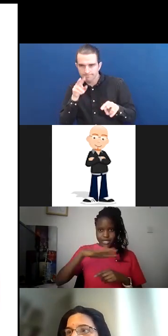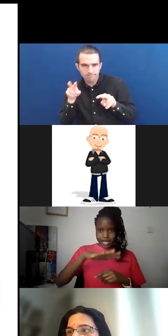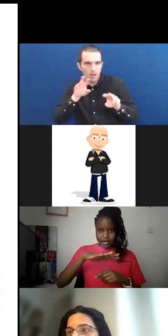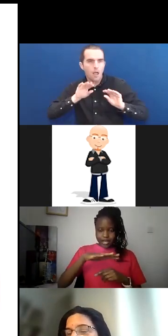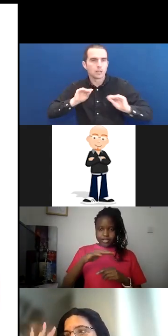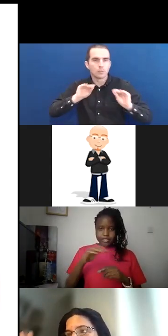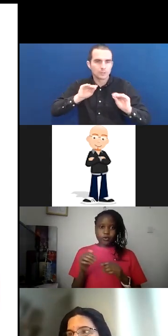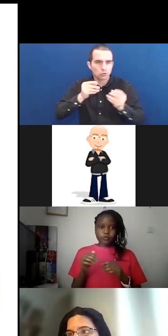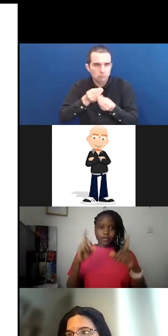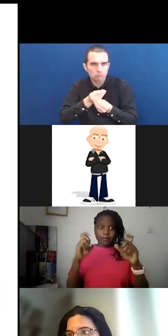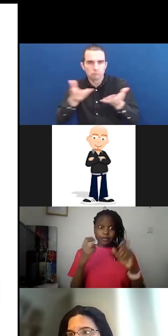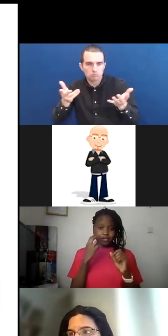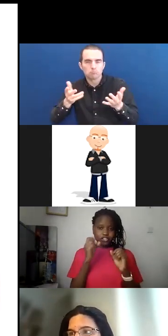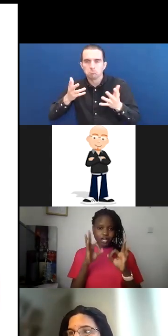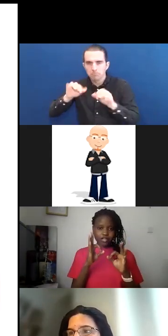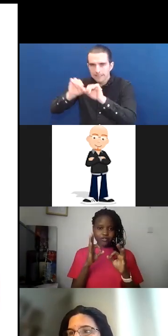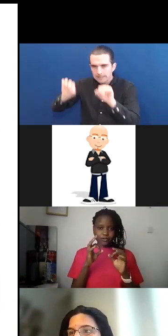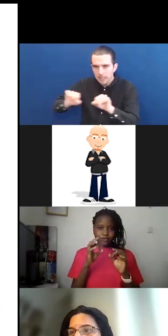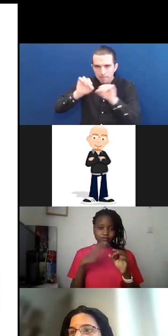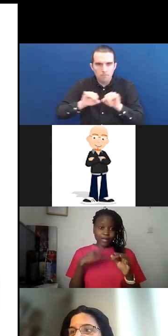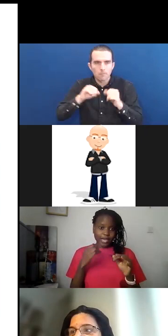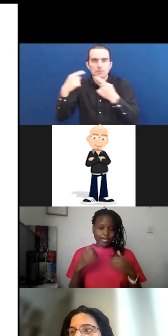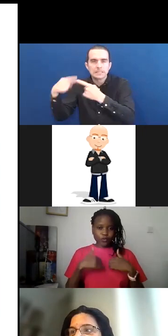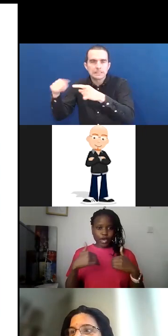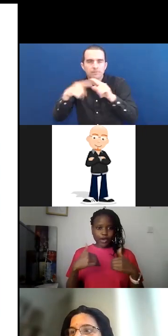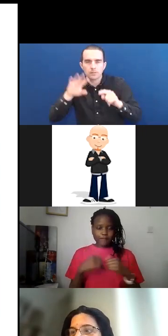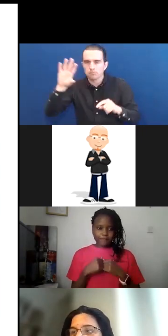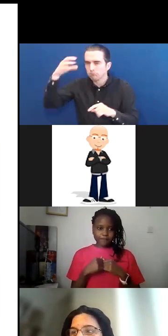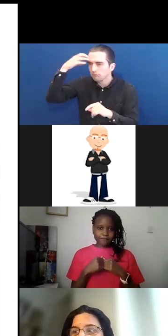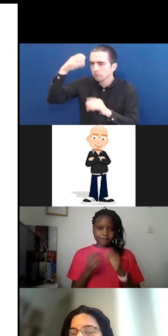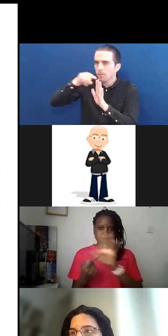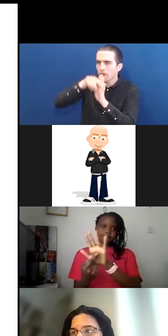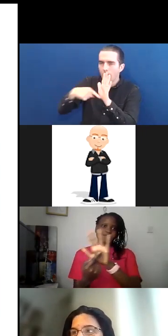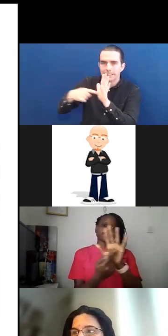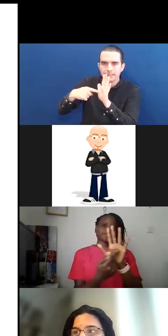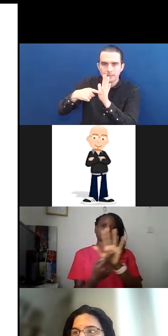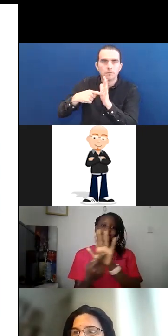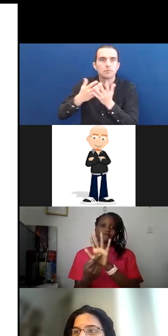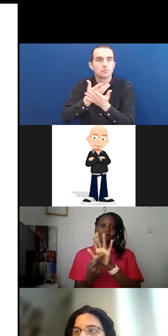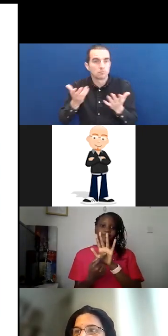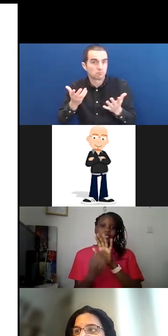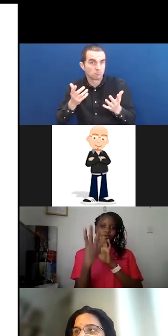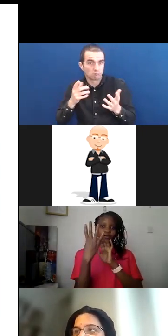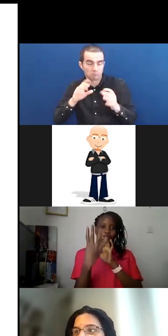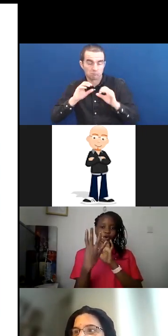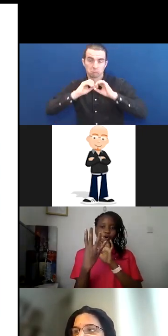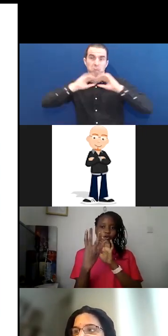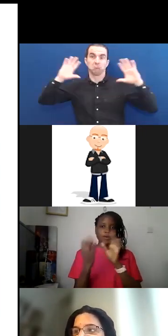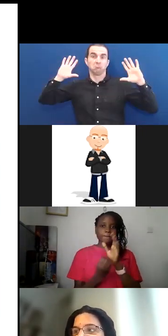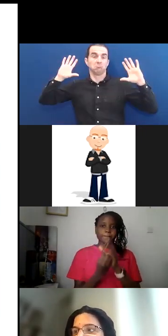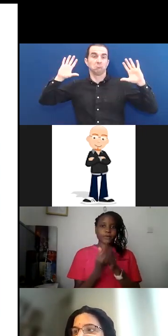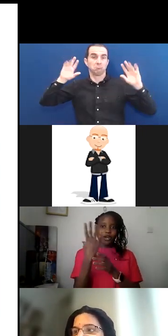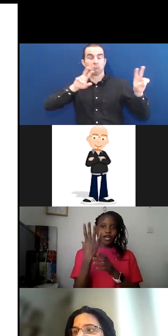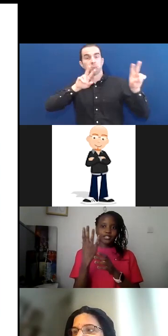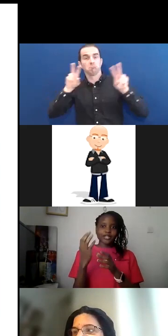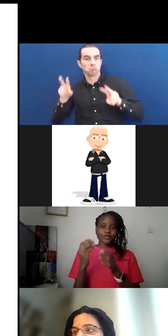basically within the big picture, if you like, in this is that we have basically 4 products that we're developing in this project. The first one is